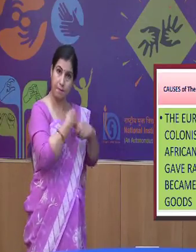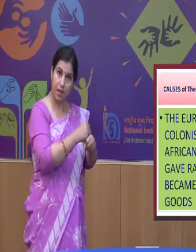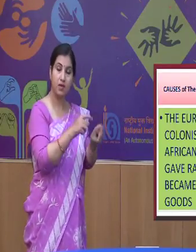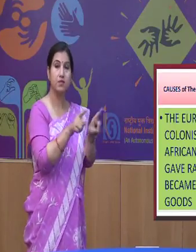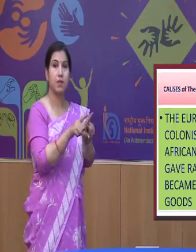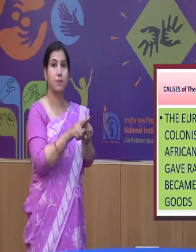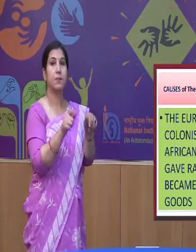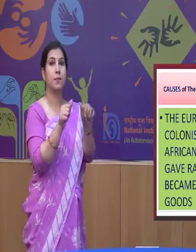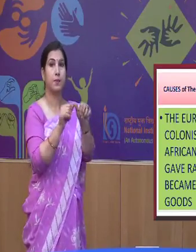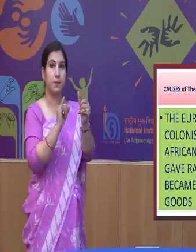Africa.